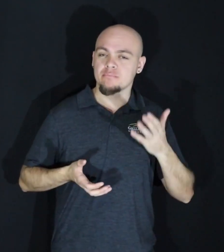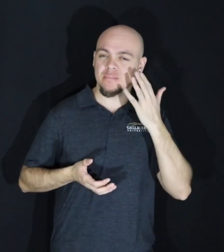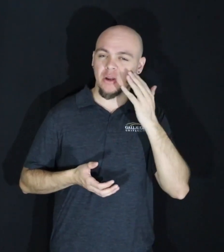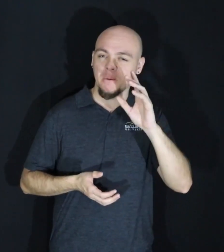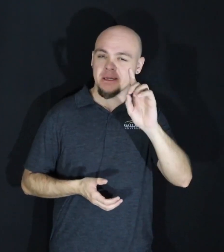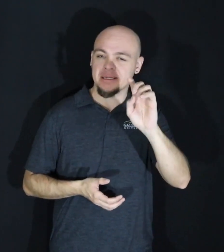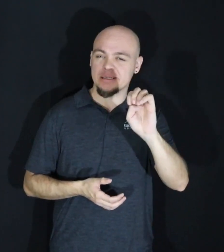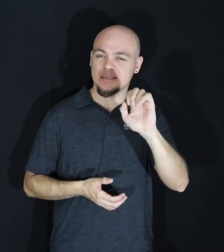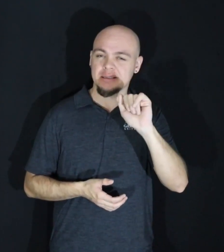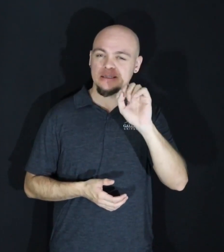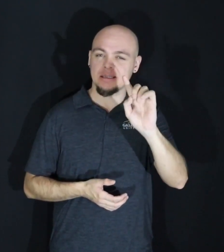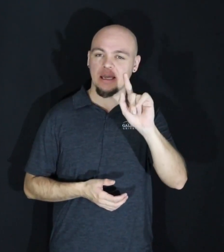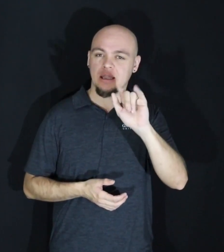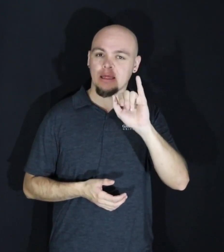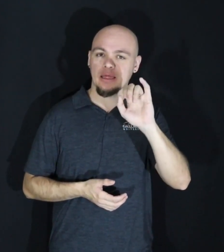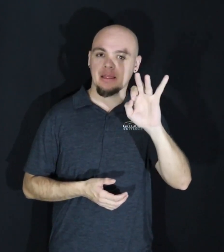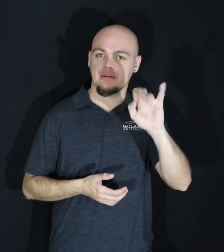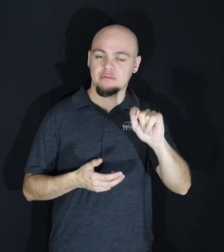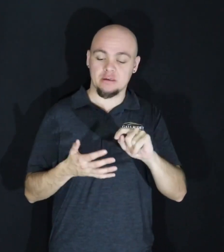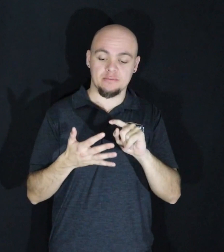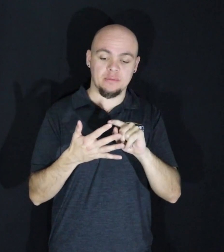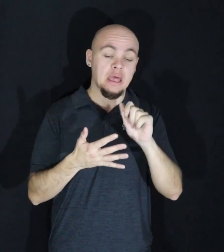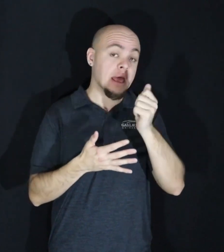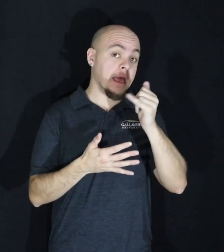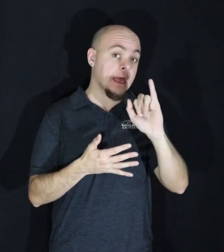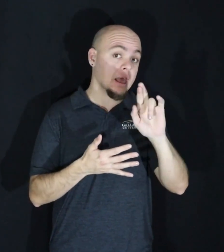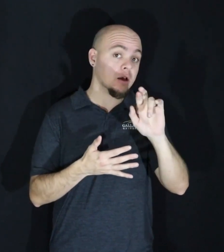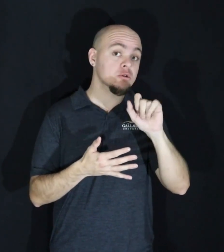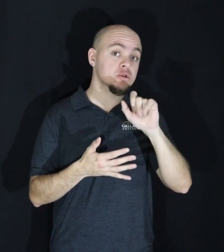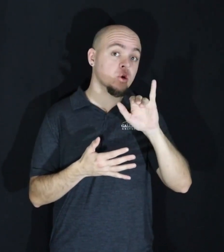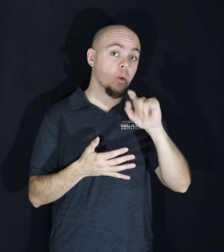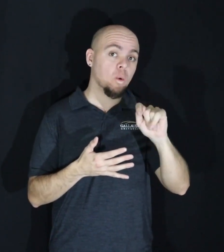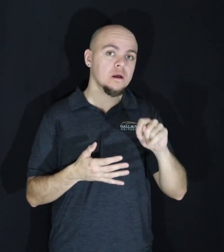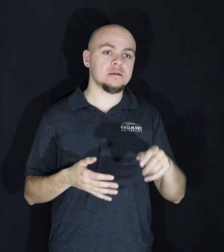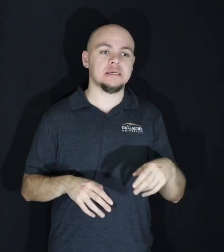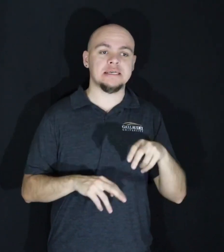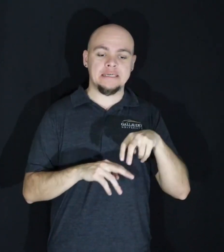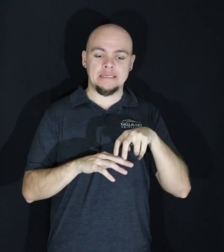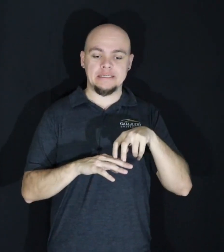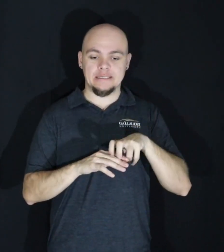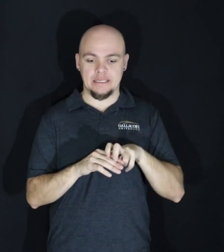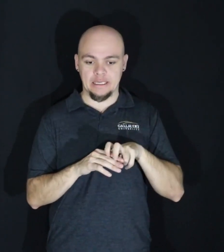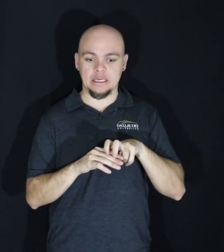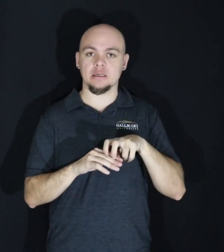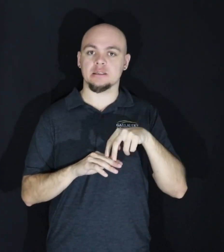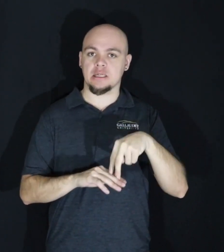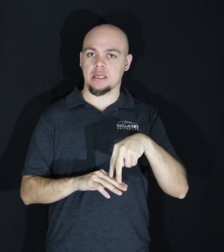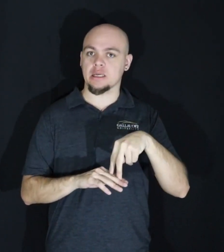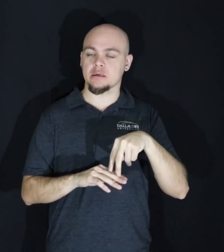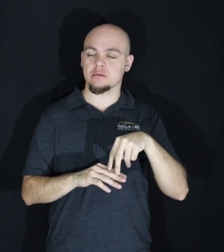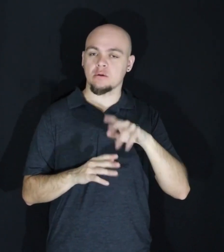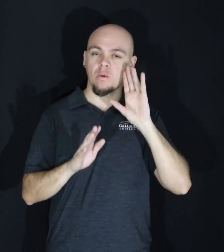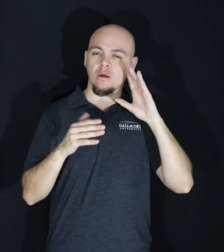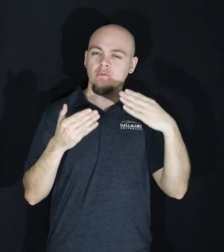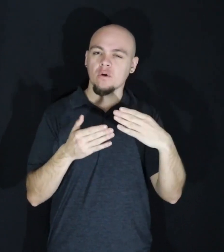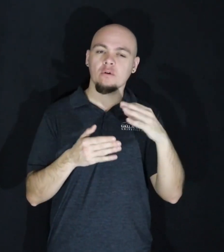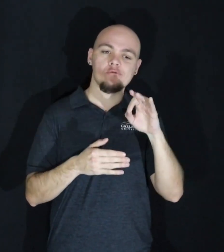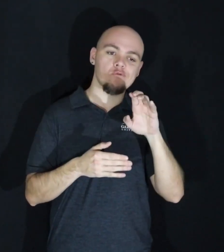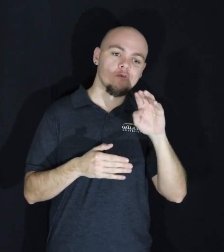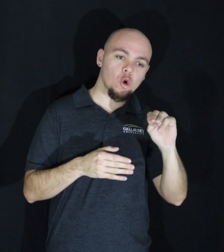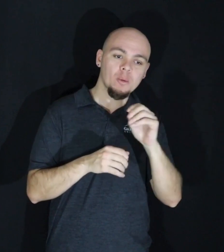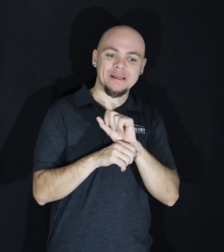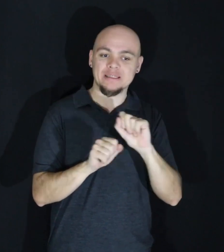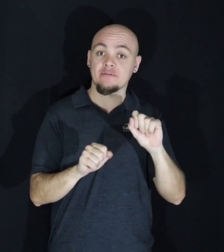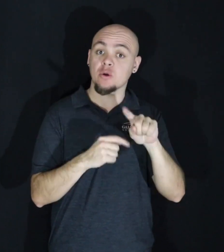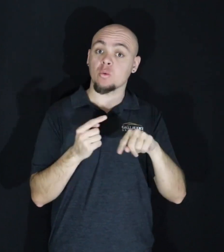deadlift. The air squat, which mimics you getting in and out of a chair or a toilet. We focus so much on form and safety so that